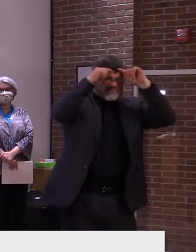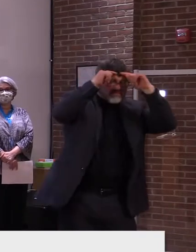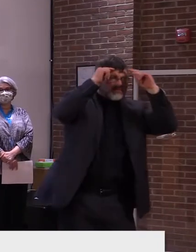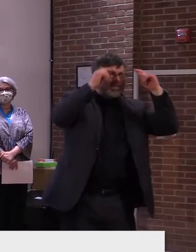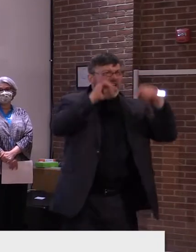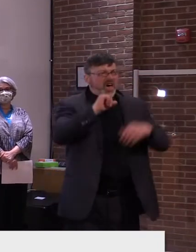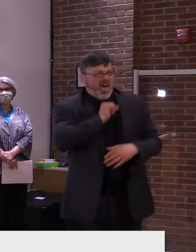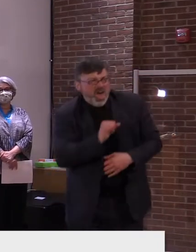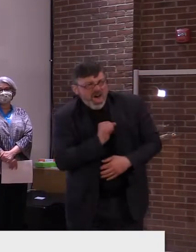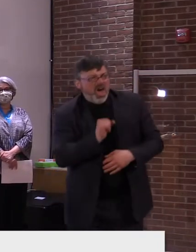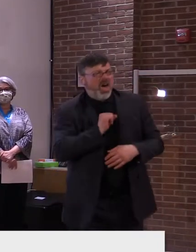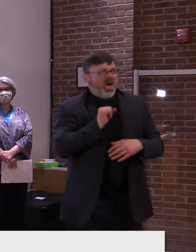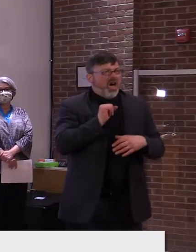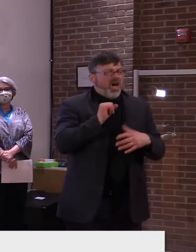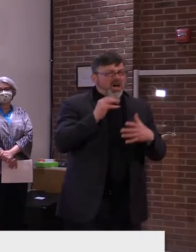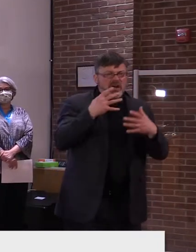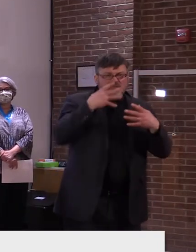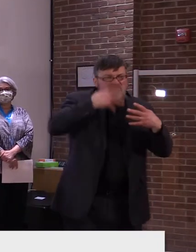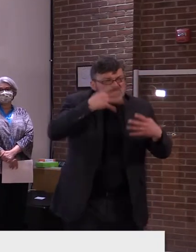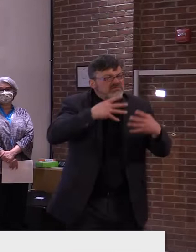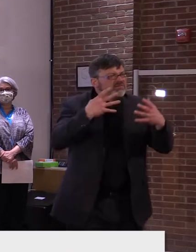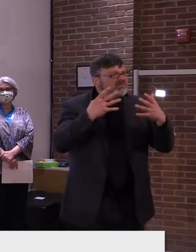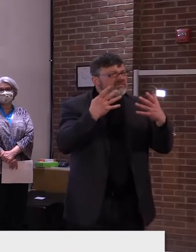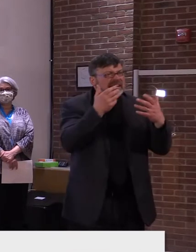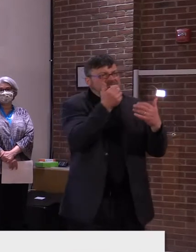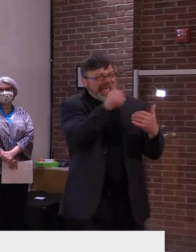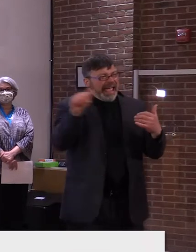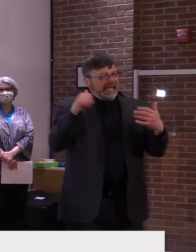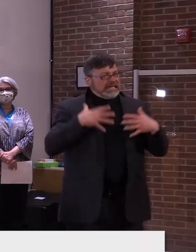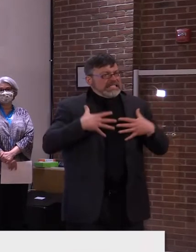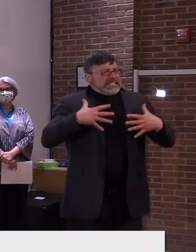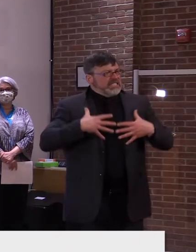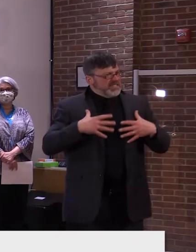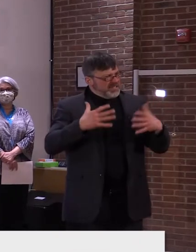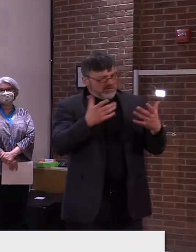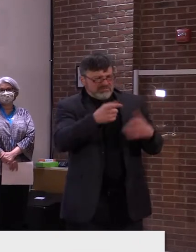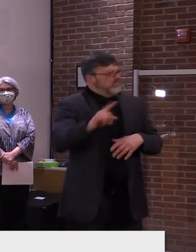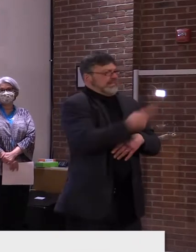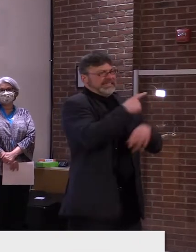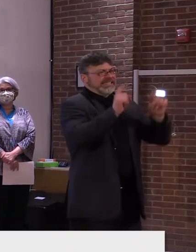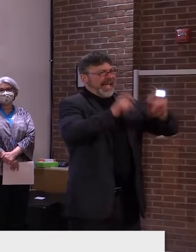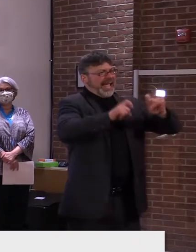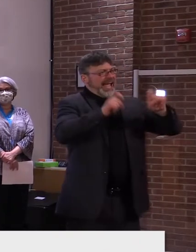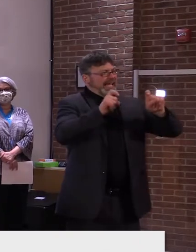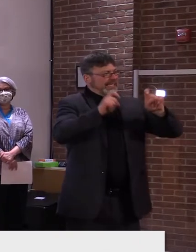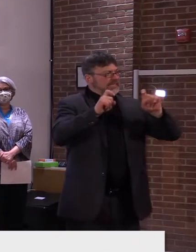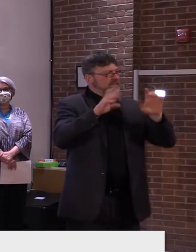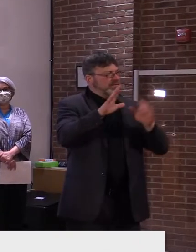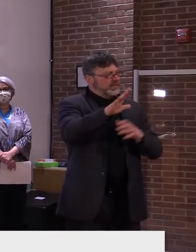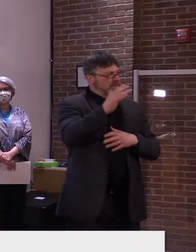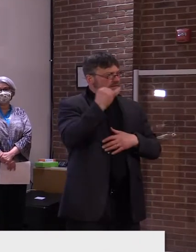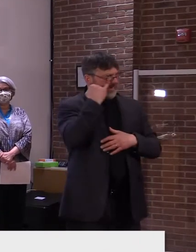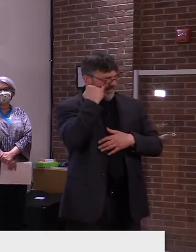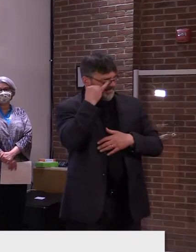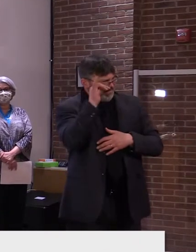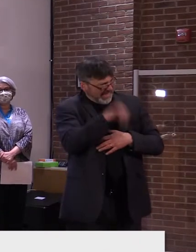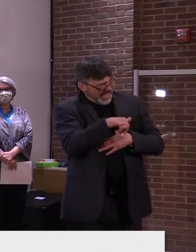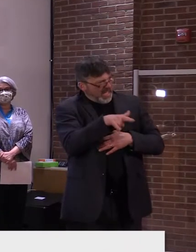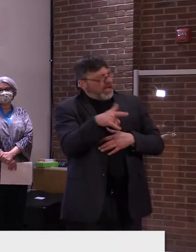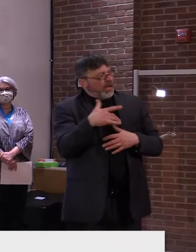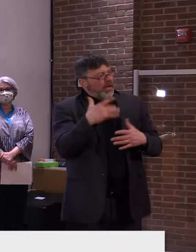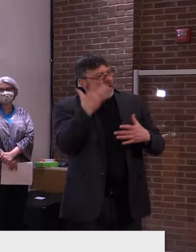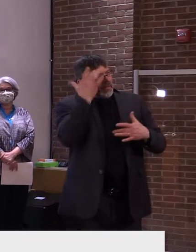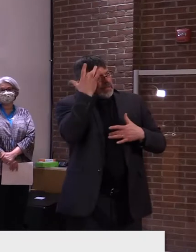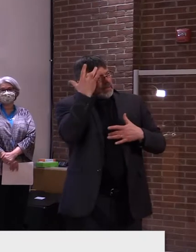or a runny nose. And stay home and away from work, school, or other events until you get a